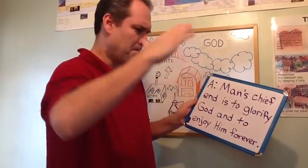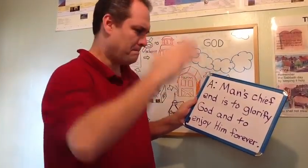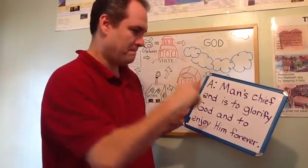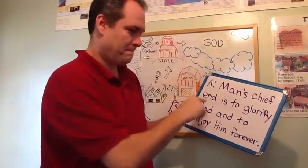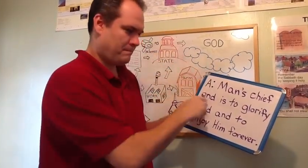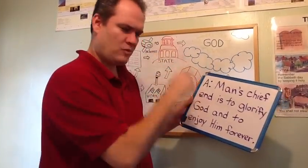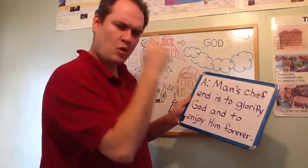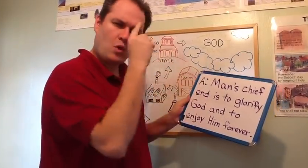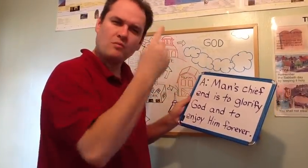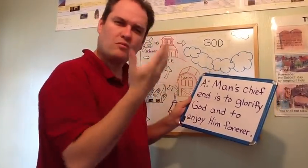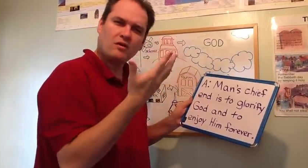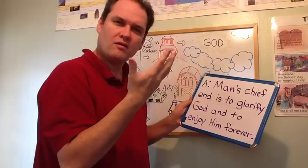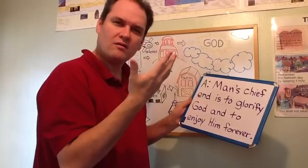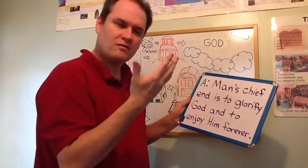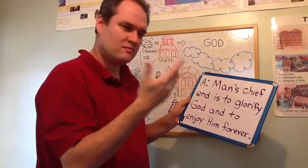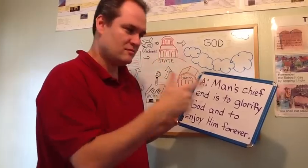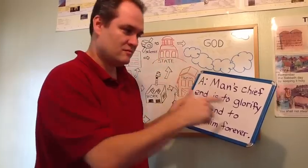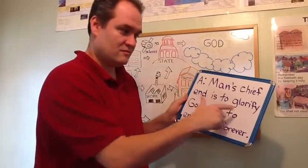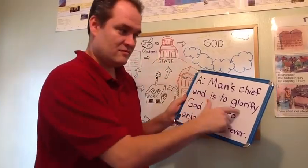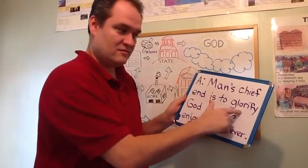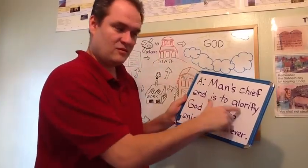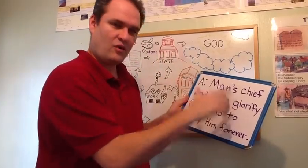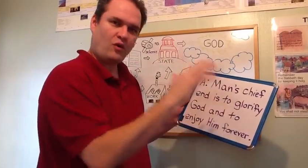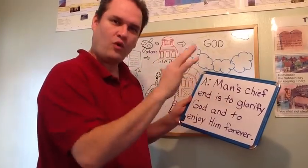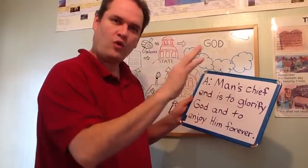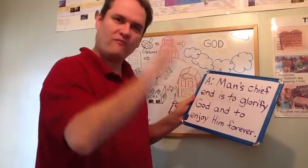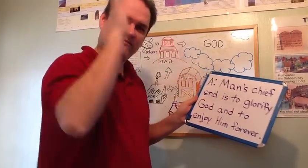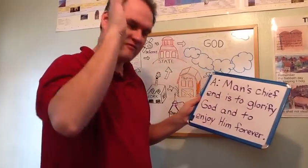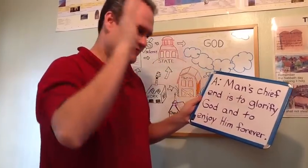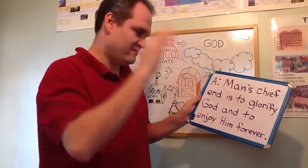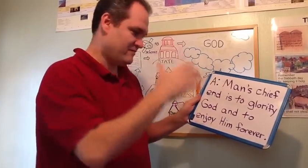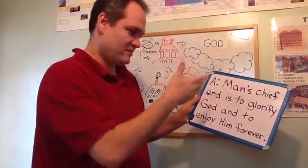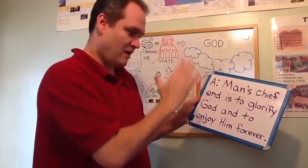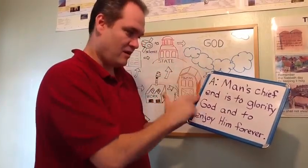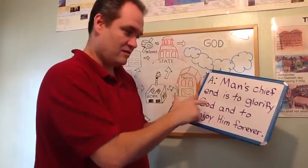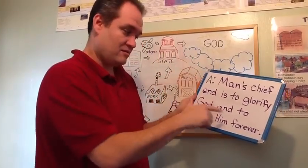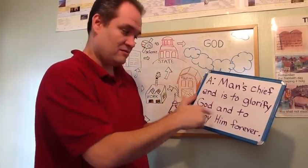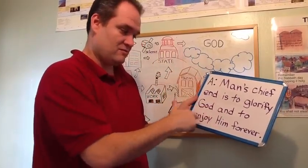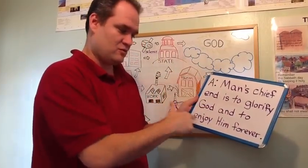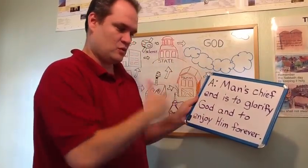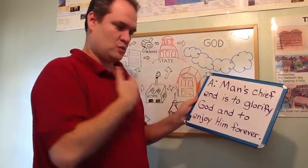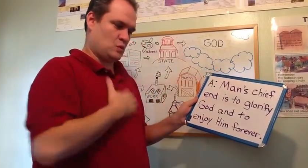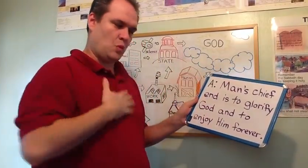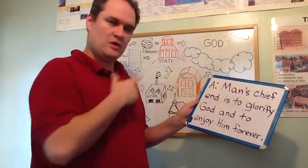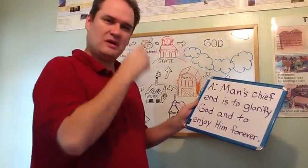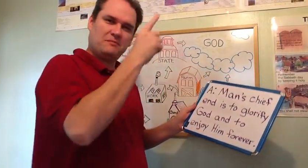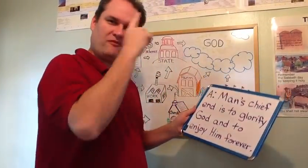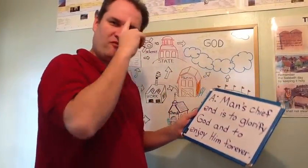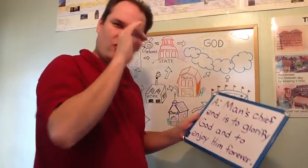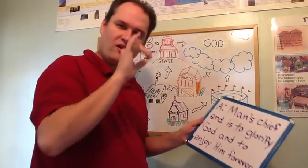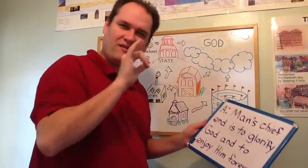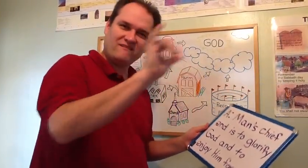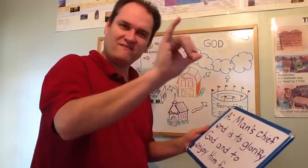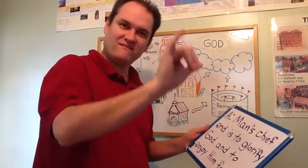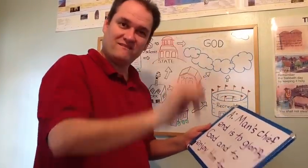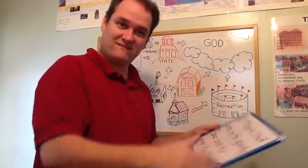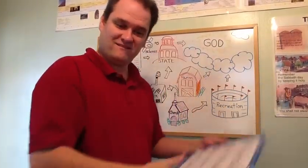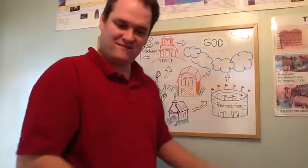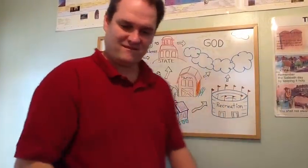You remember what the chief end means? So, man's most important thing in life, most important goal, is to glorify God and to